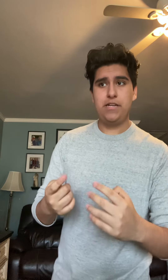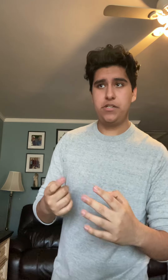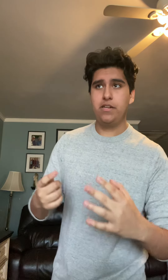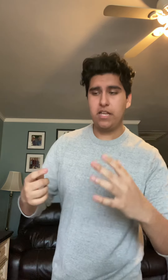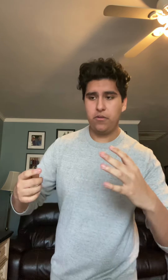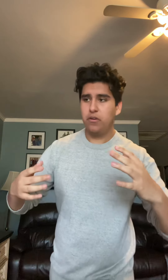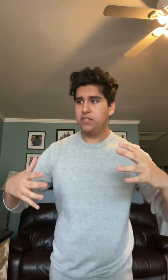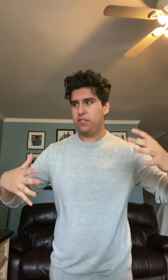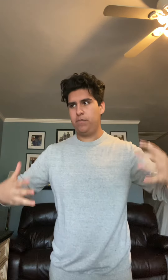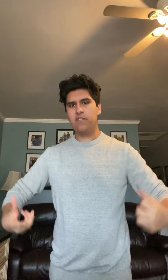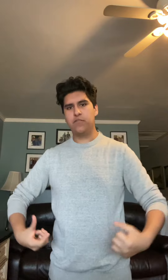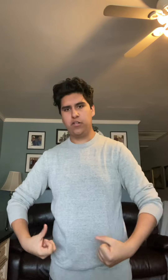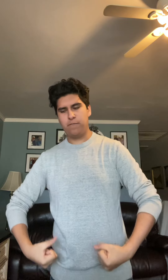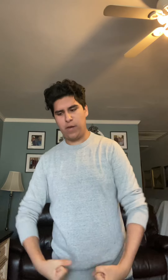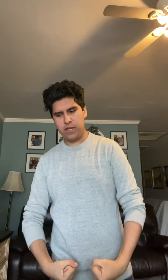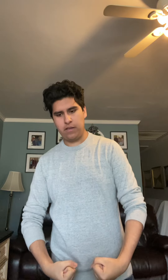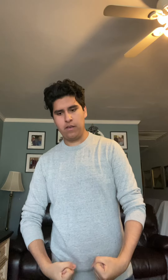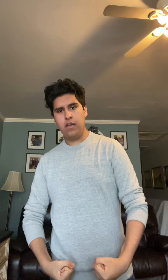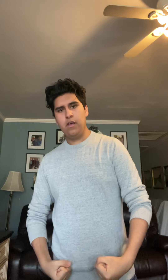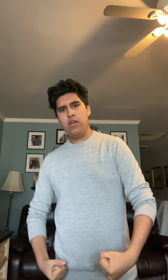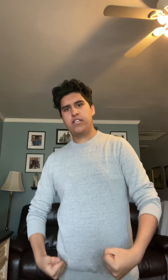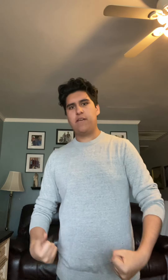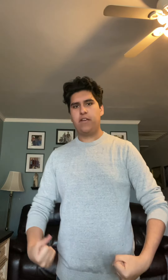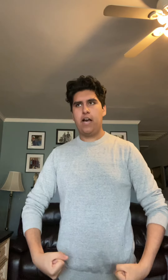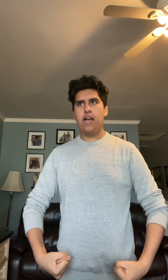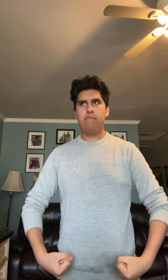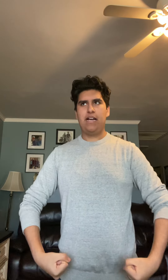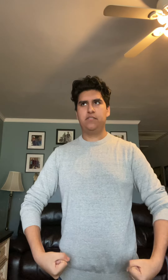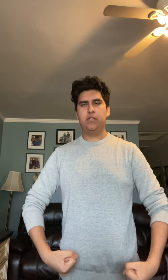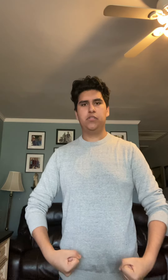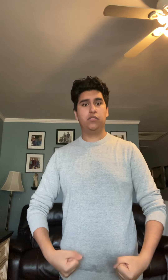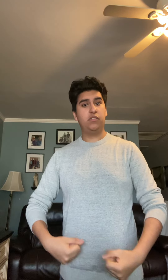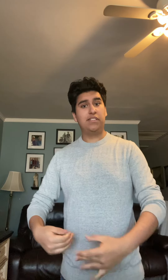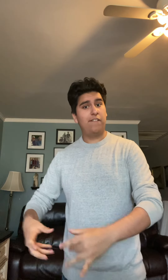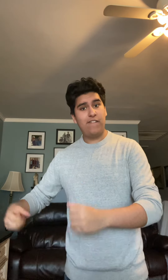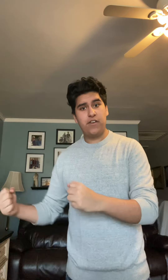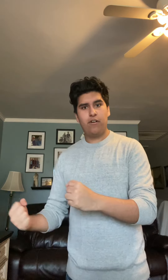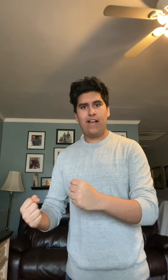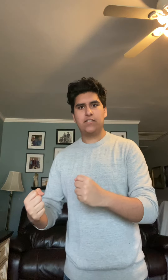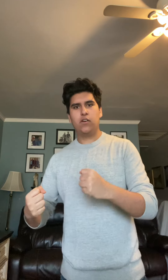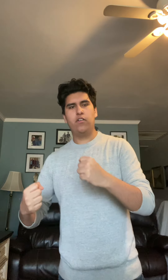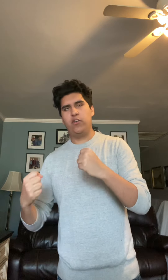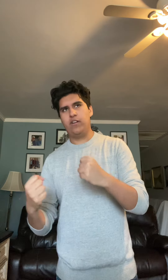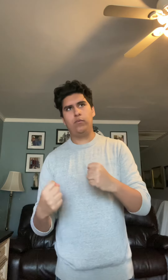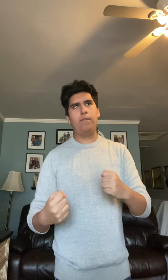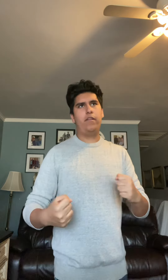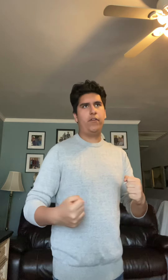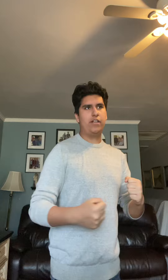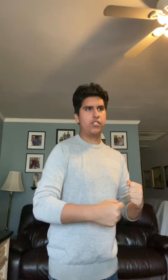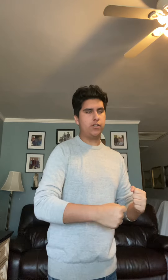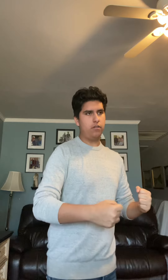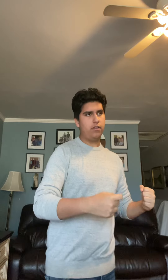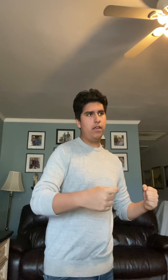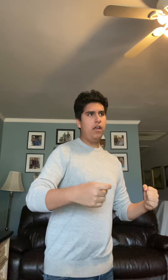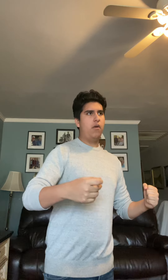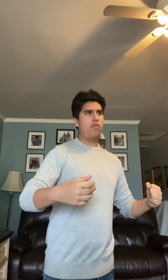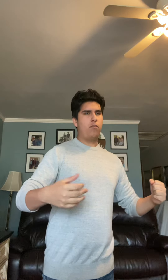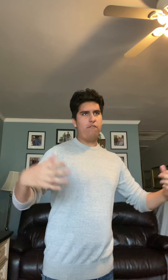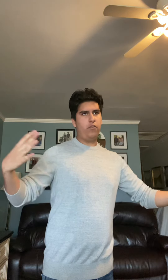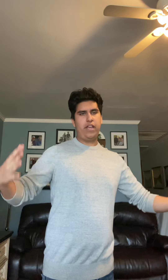mentioned, he was this big, burly Viking type guy, massive muscles. He was the defender of Asgard, the greatest weapon and the greatest shield, with red flowing hair.